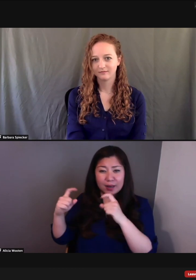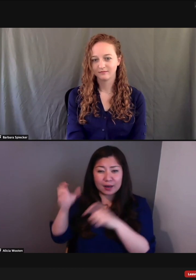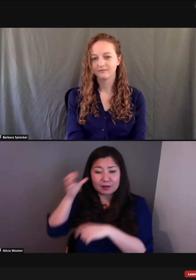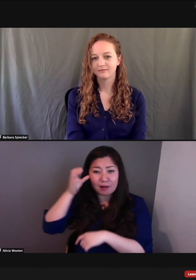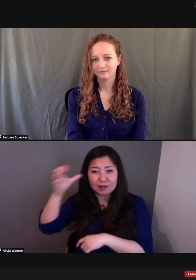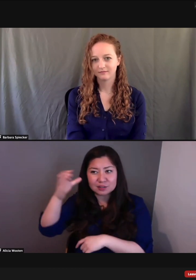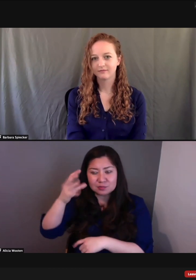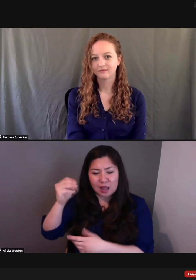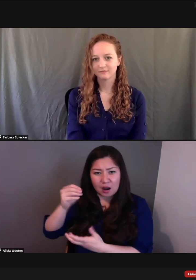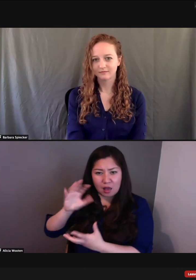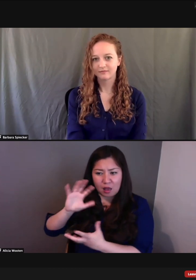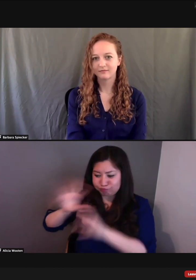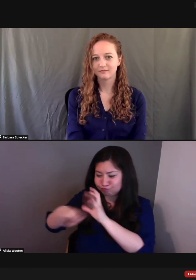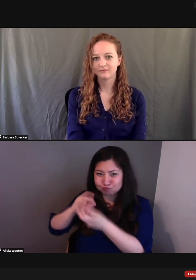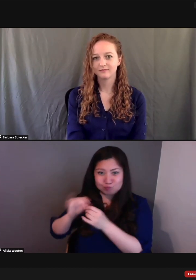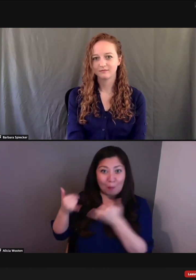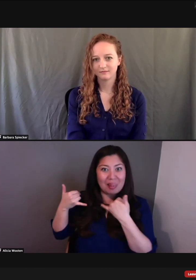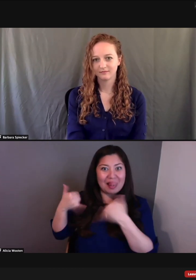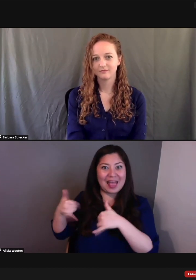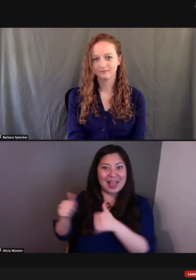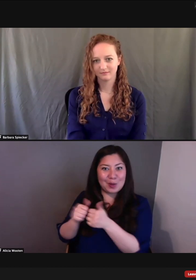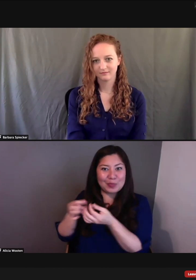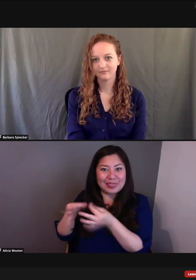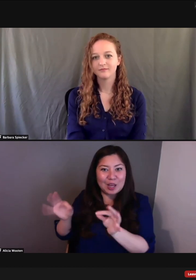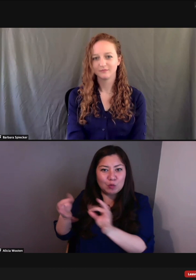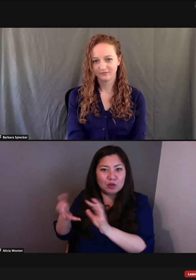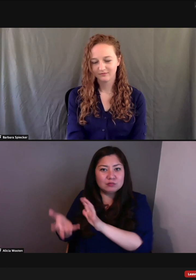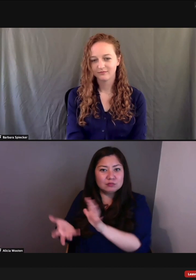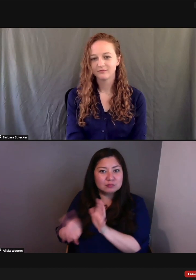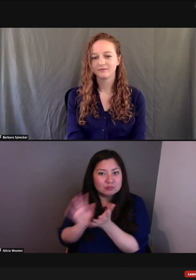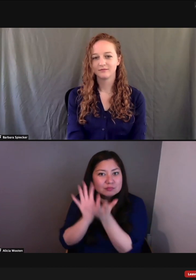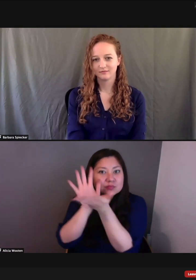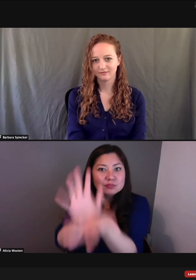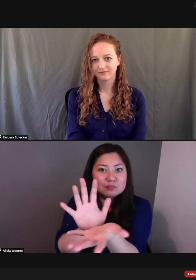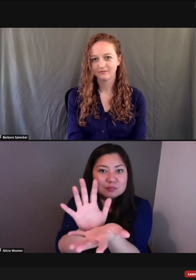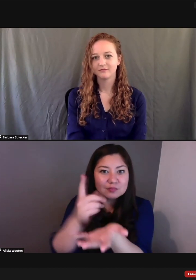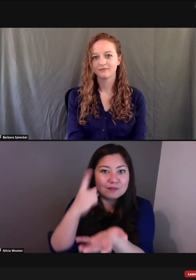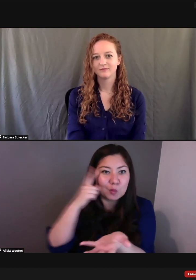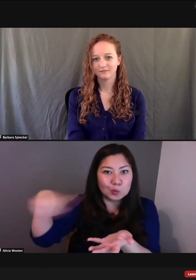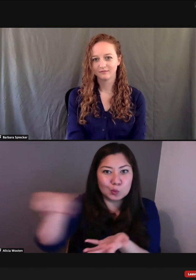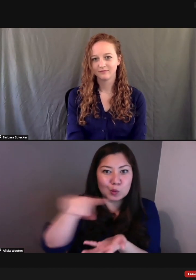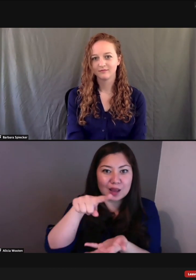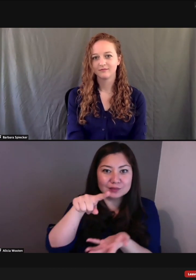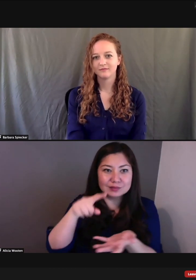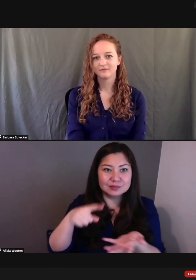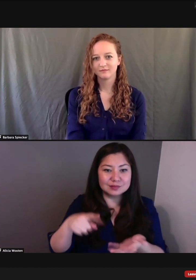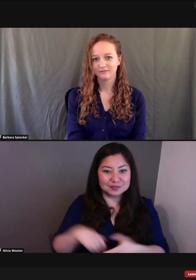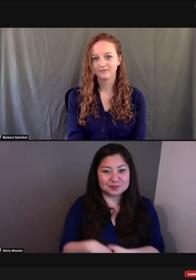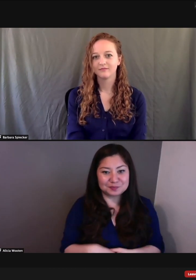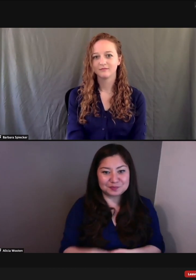overwhelming. And so that's something that we've realized over the years.